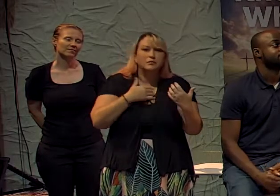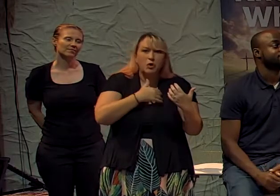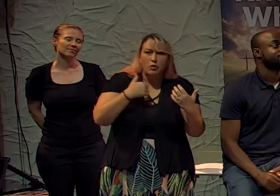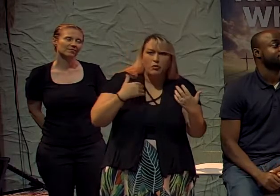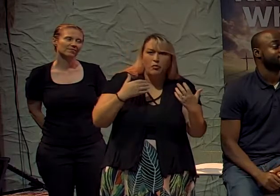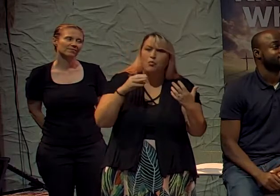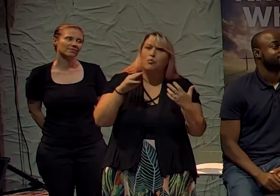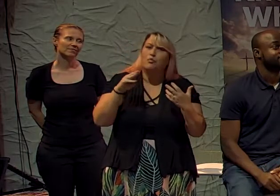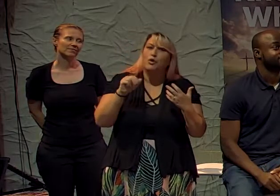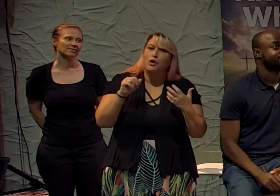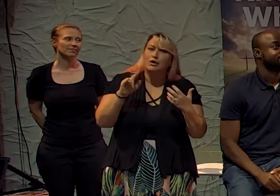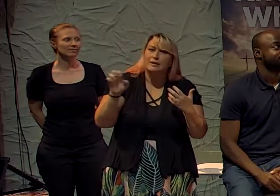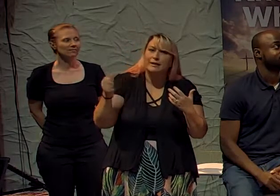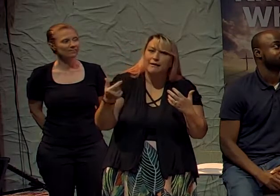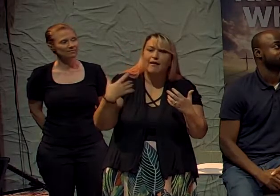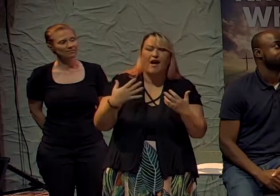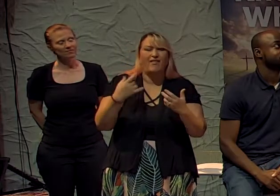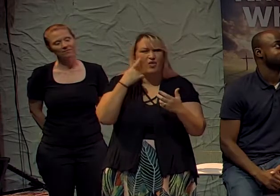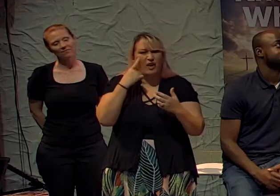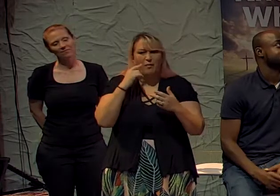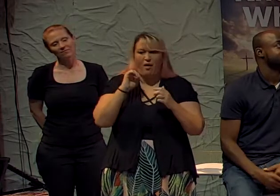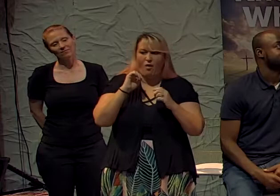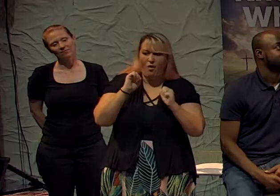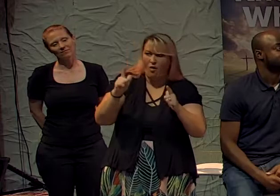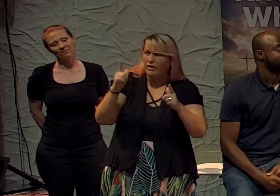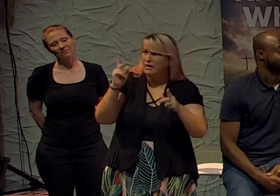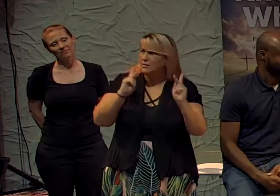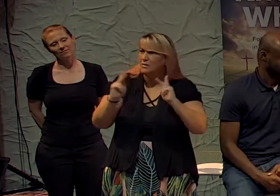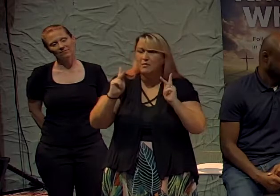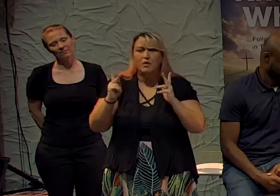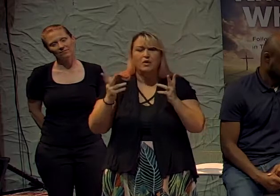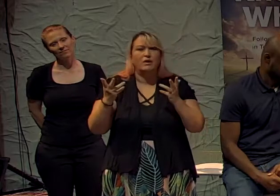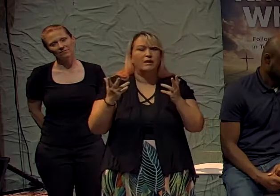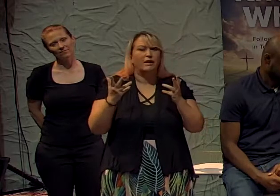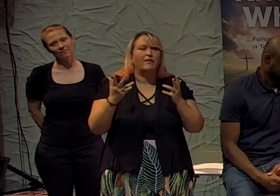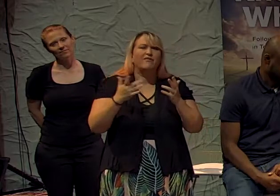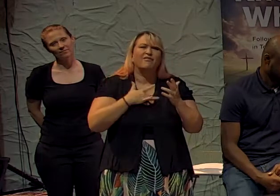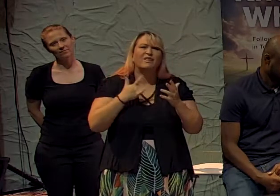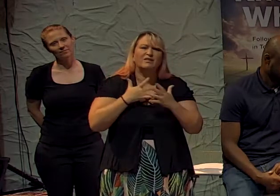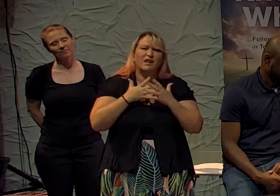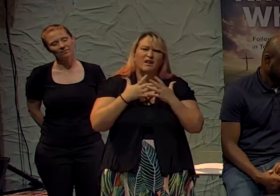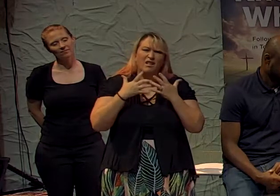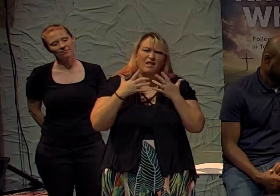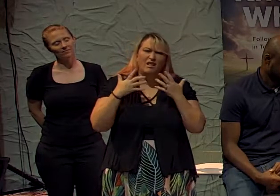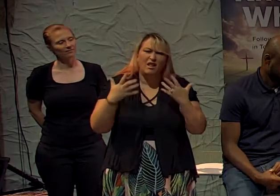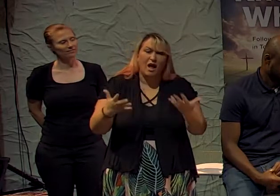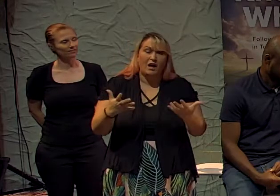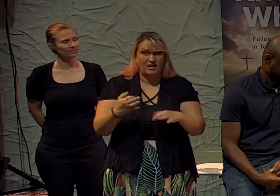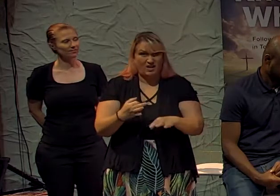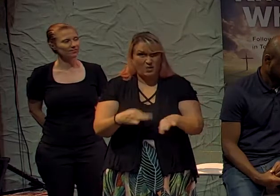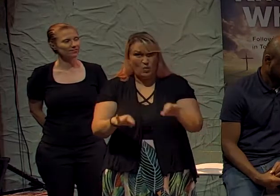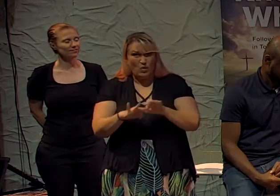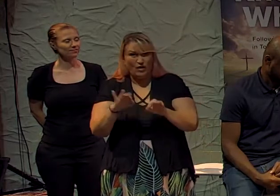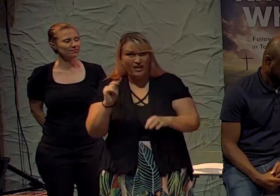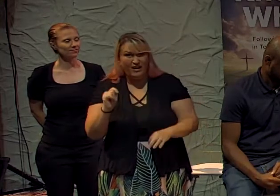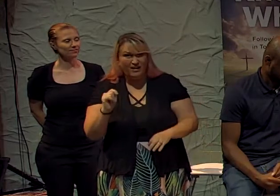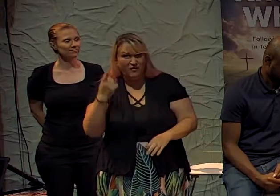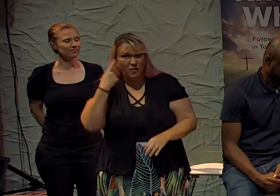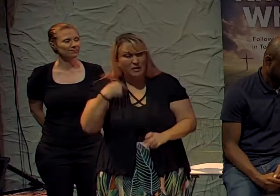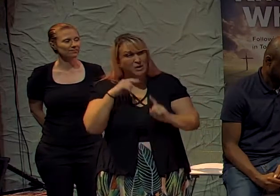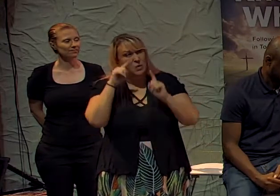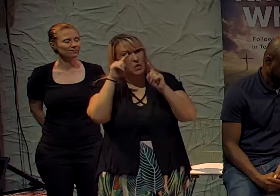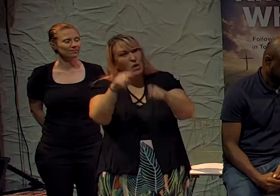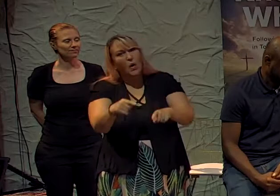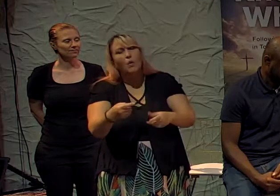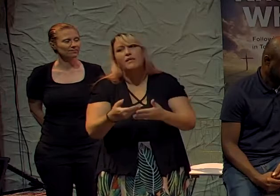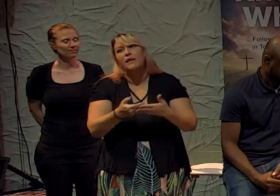people and I just gotta figure out all these things. And it feels like a lot. And so is it worth it for me to go and